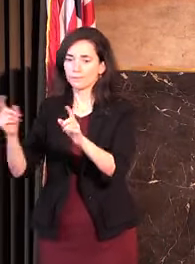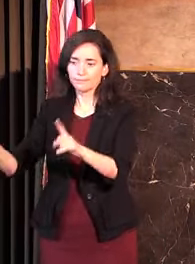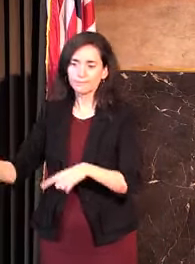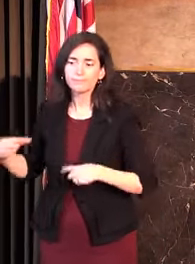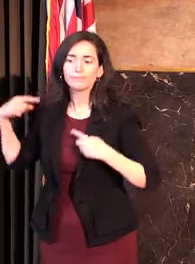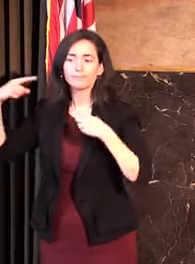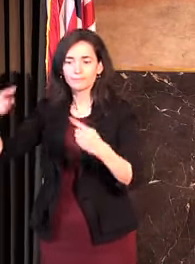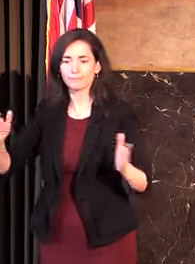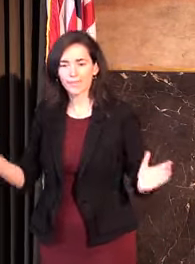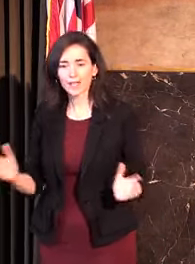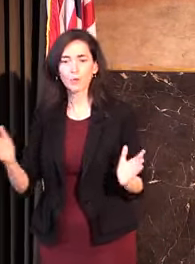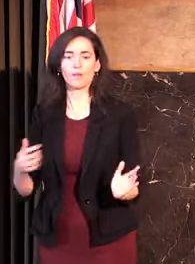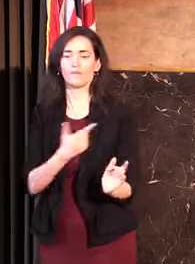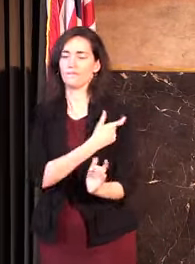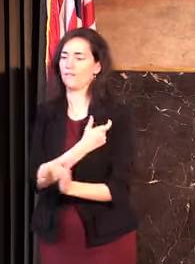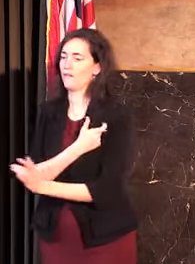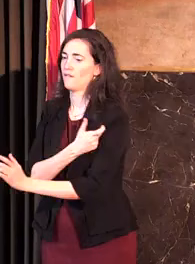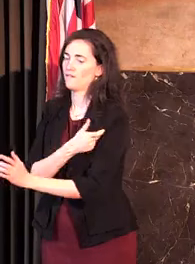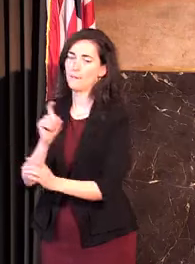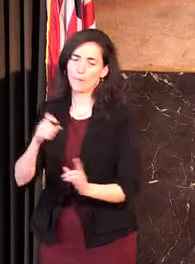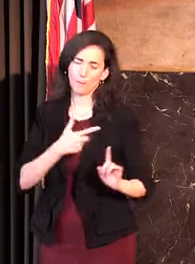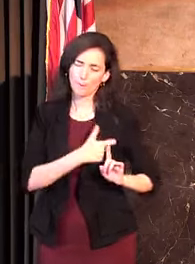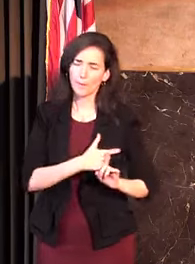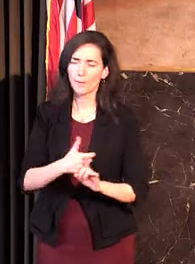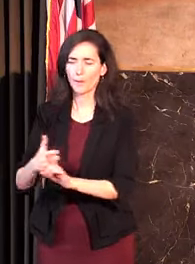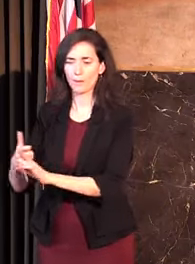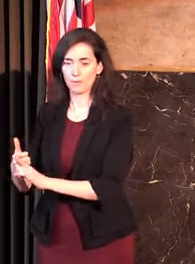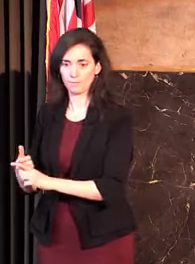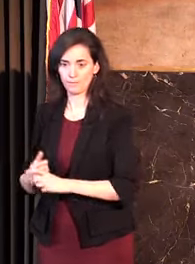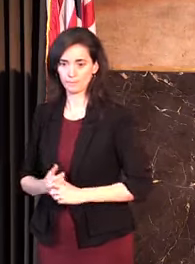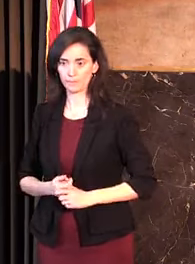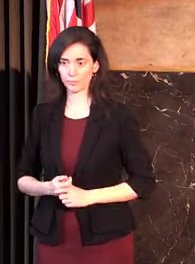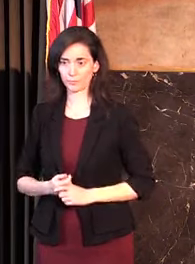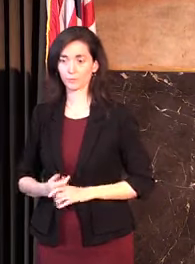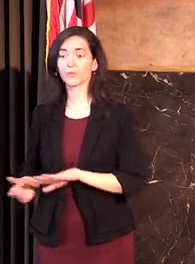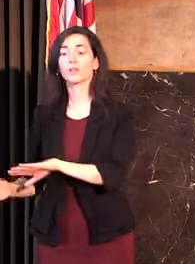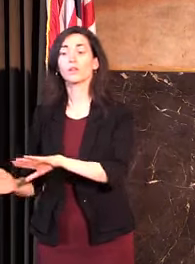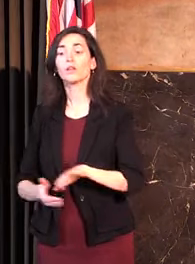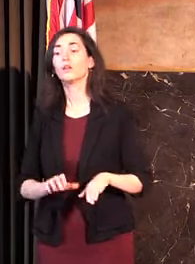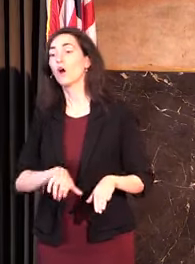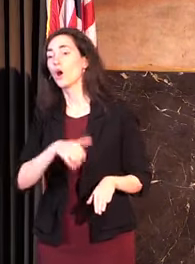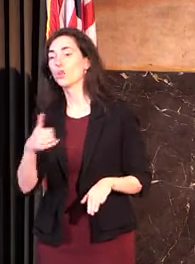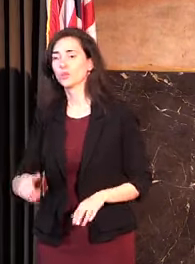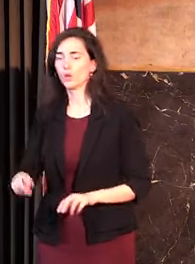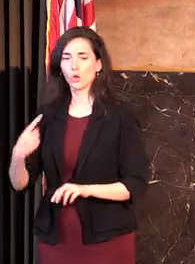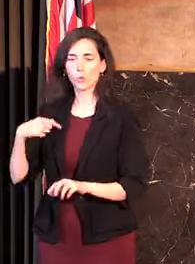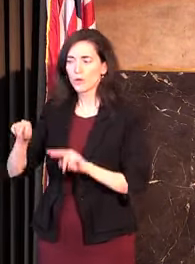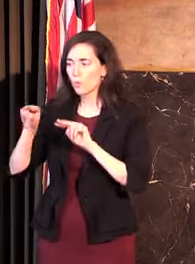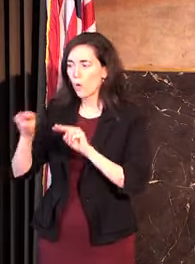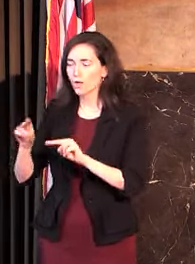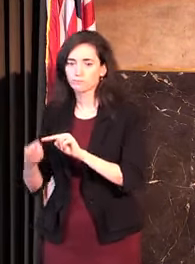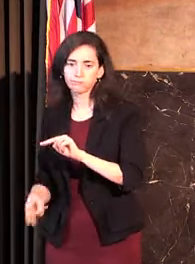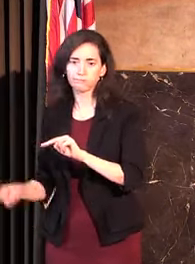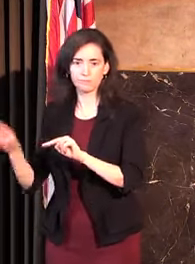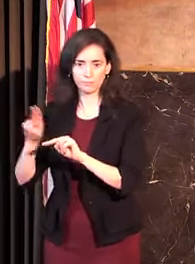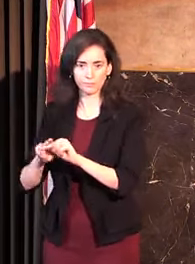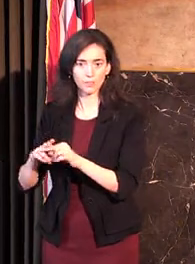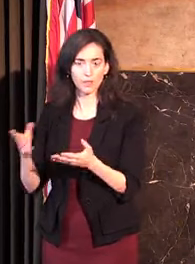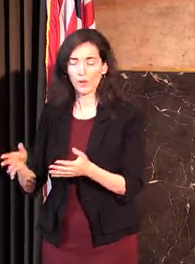this time. We are increasing our surveillance, our ability to